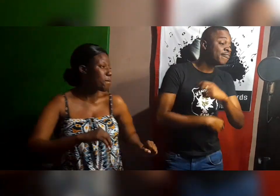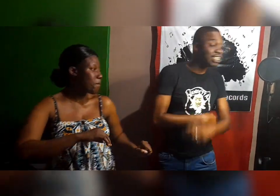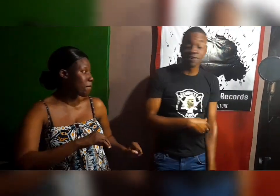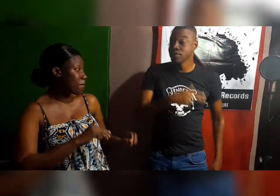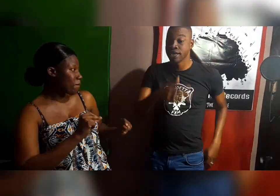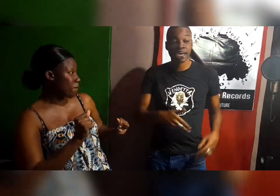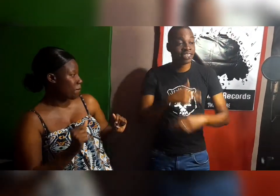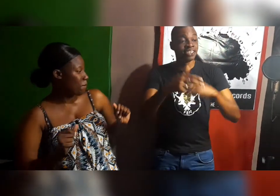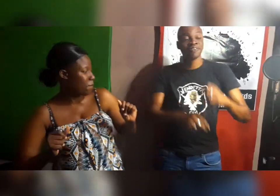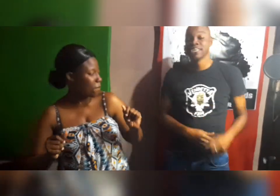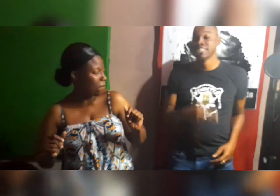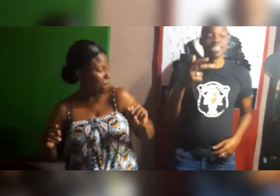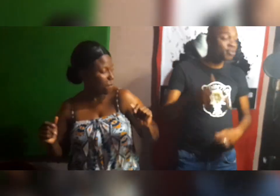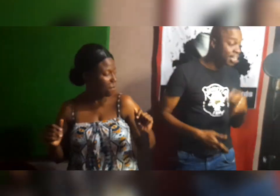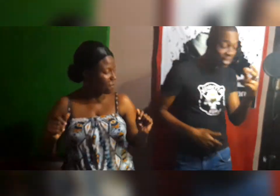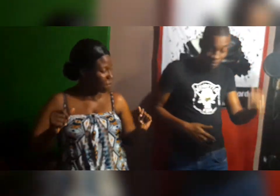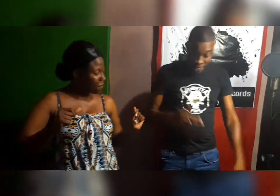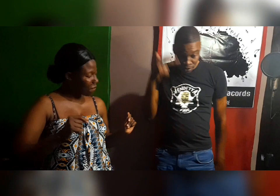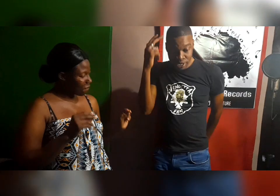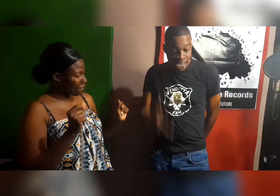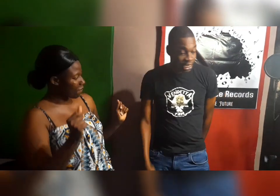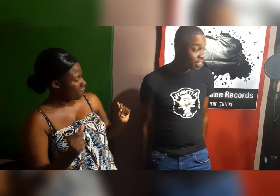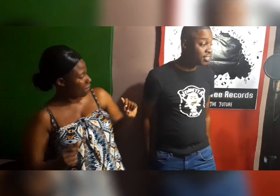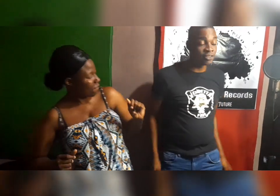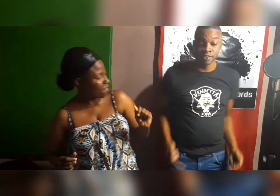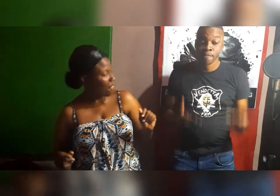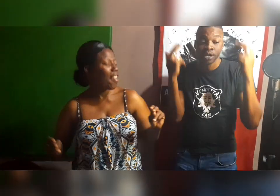For the good life, the good life, for the good